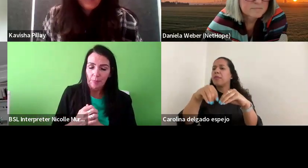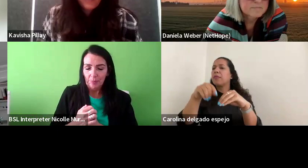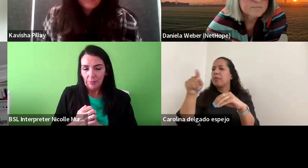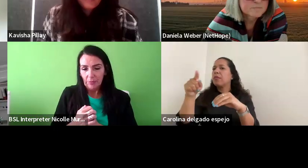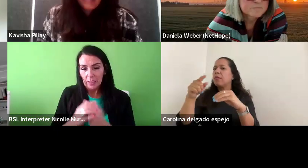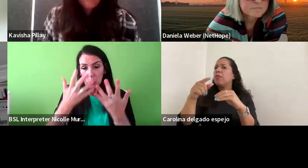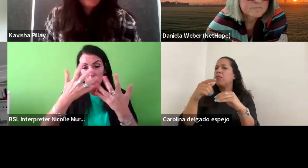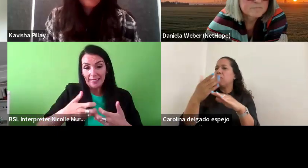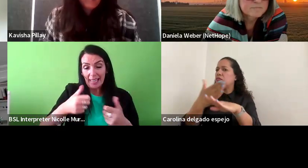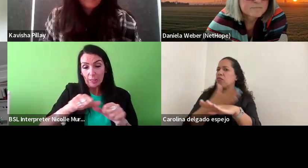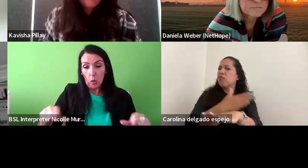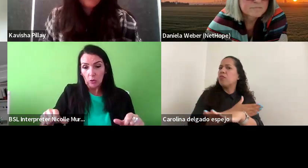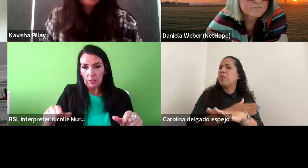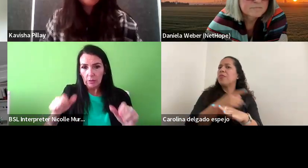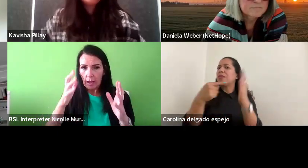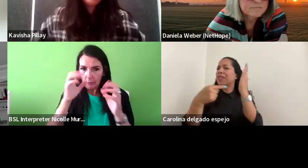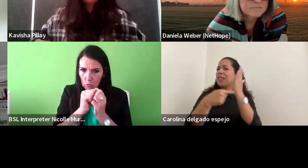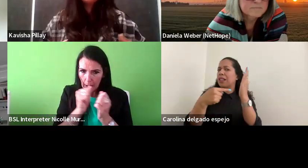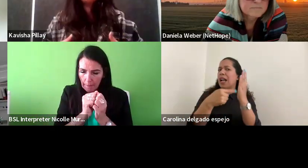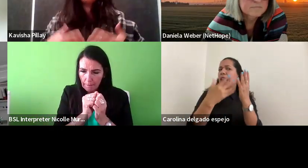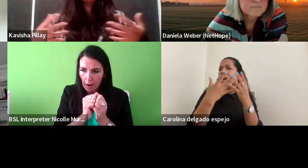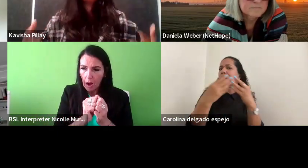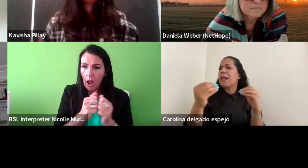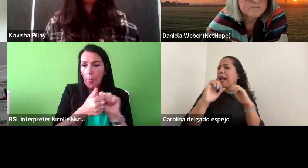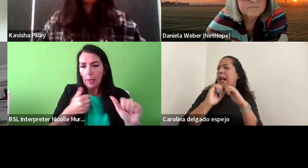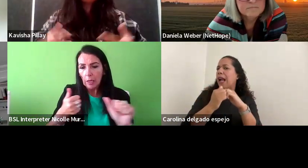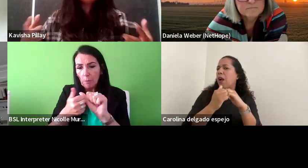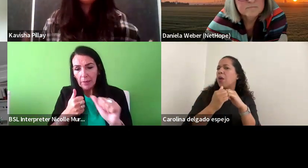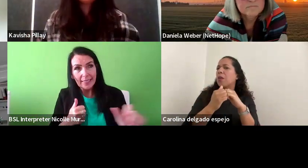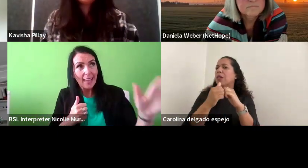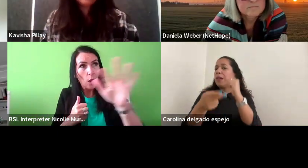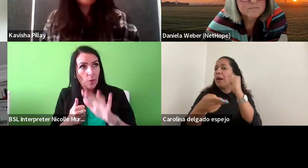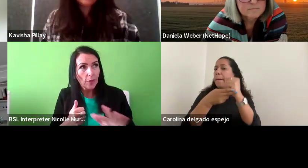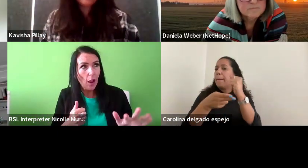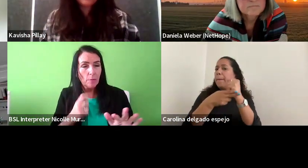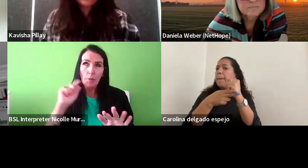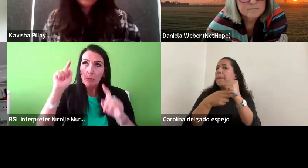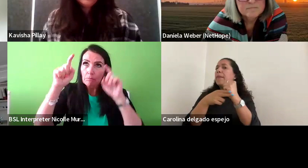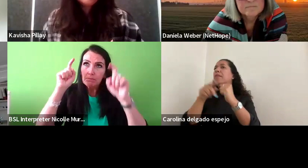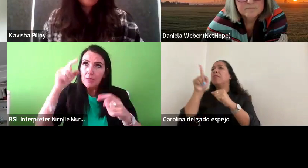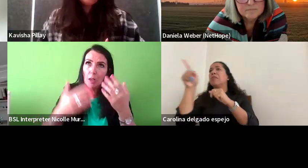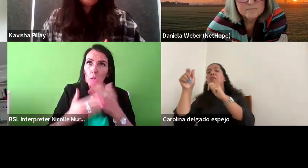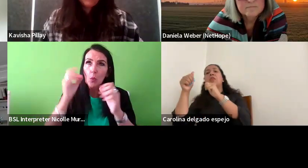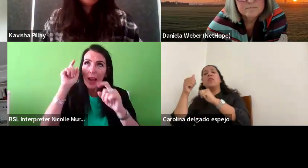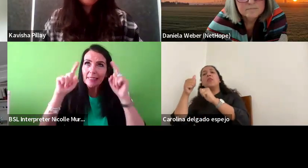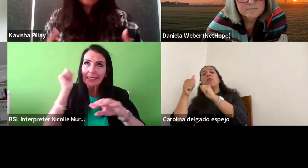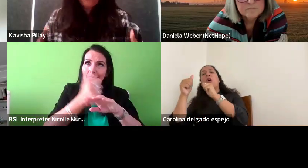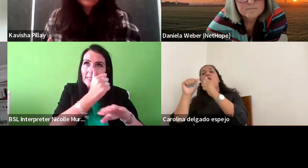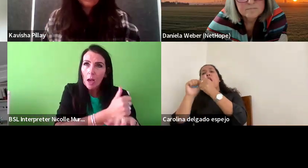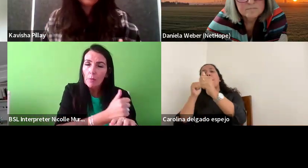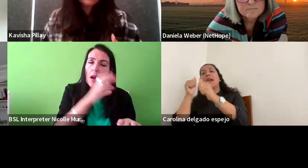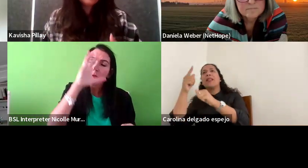tech solutions have to be mindful, or the tech companies or those that are innovating or building the types of technology, they have to be mindful